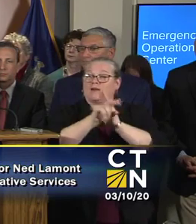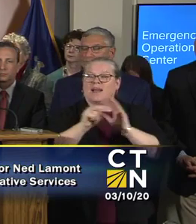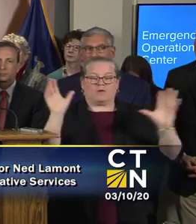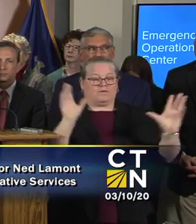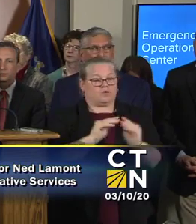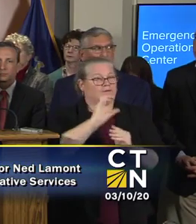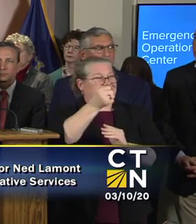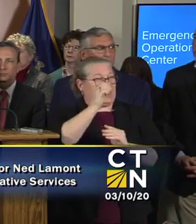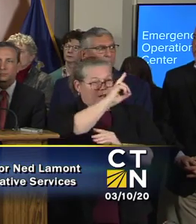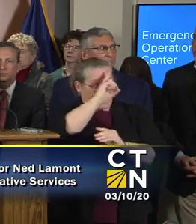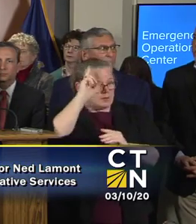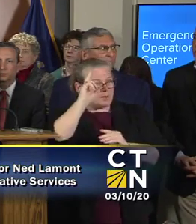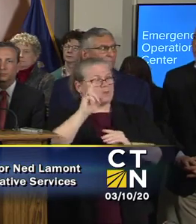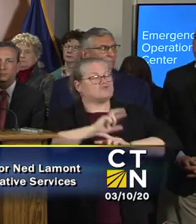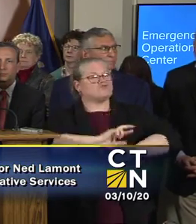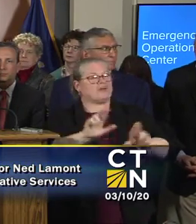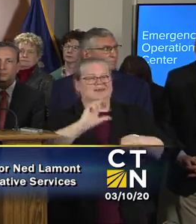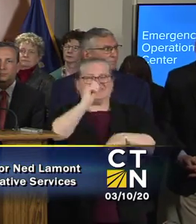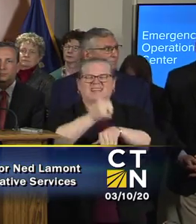setting up what we've called alternate